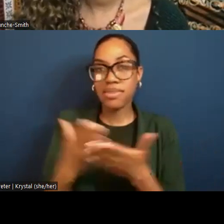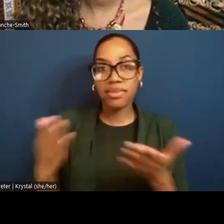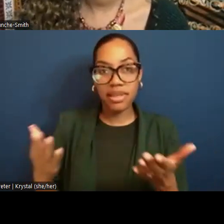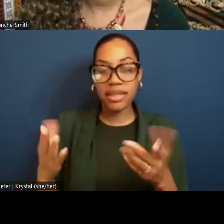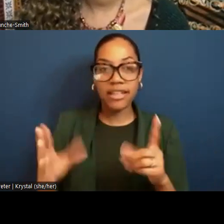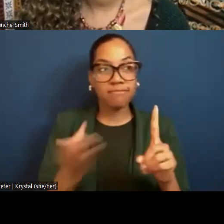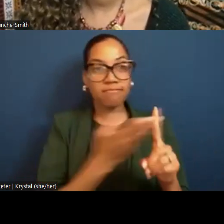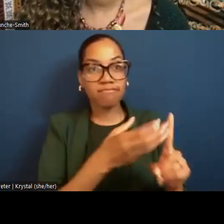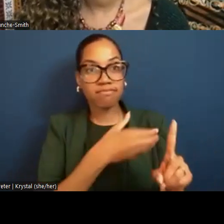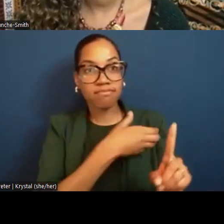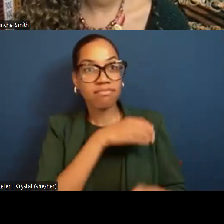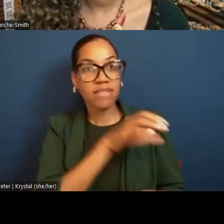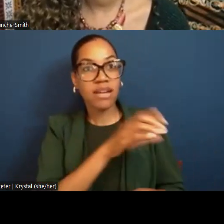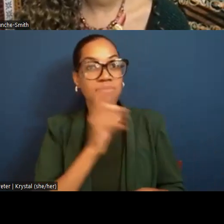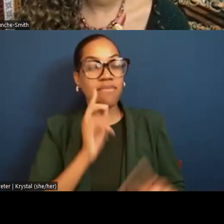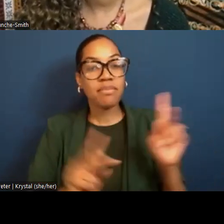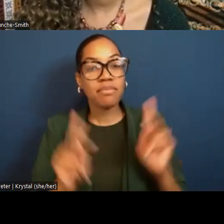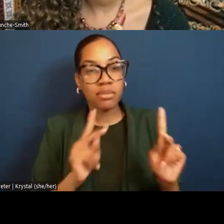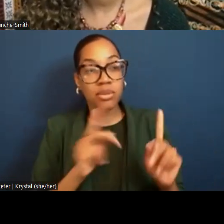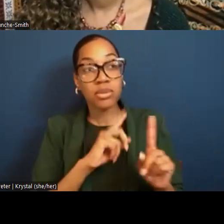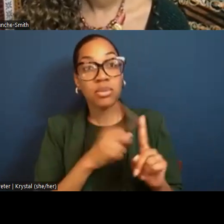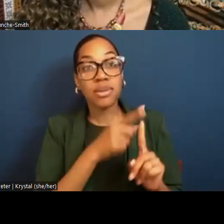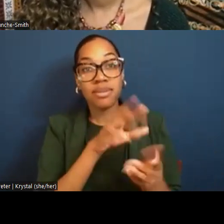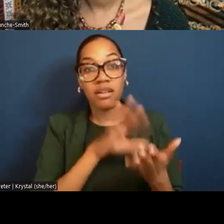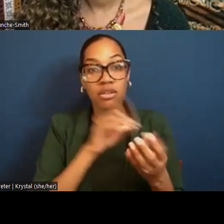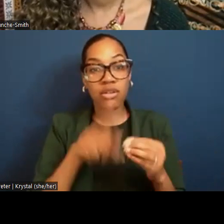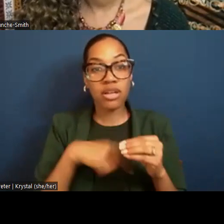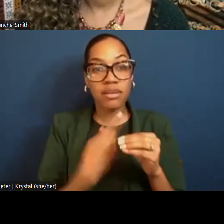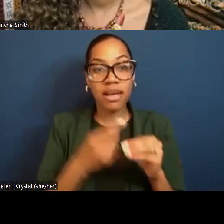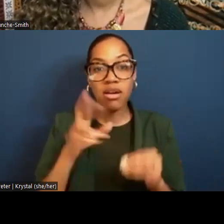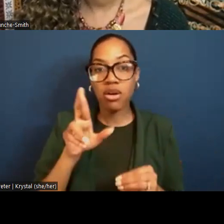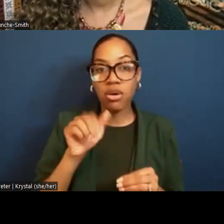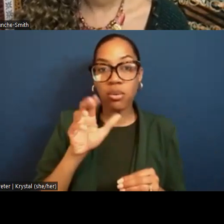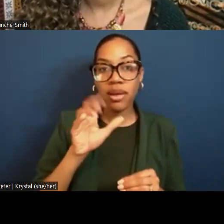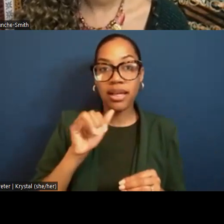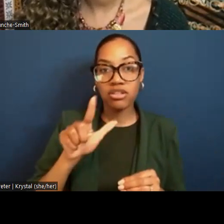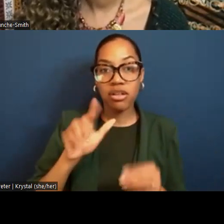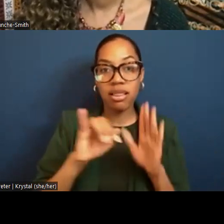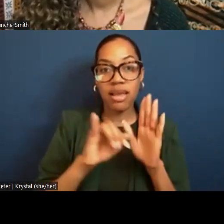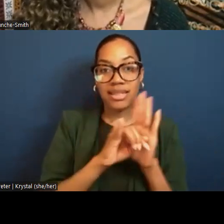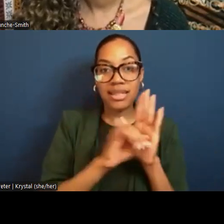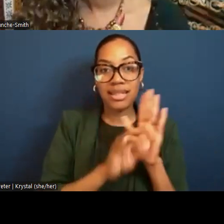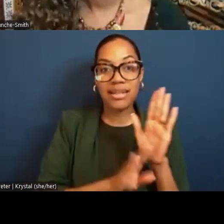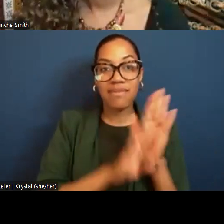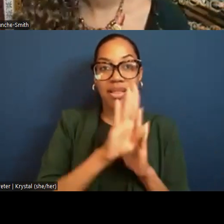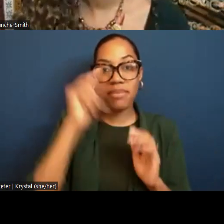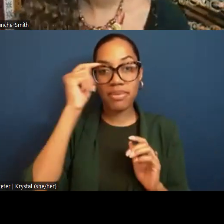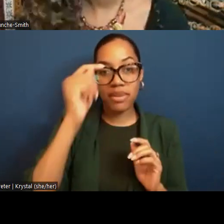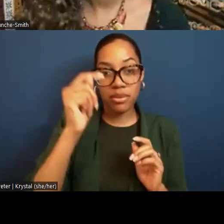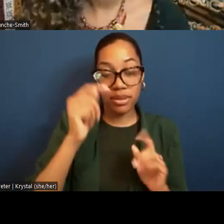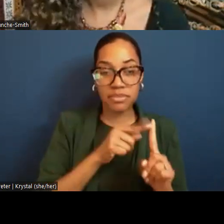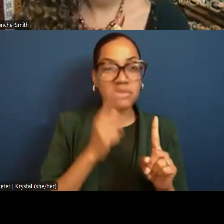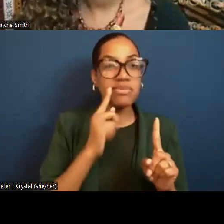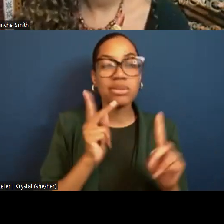people is learning about racial identity development theory. And that's for people of all races. It's